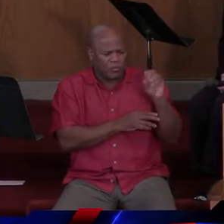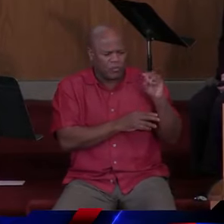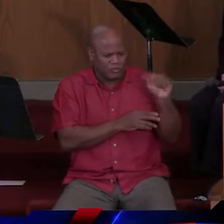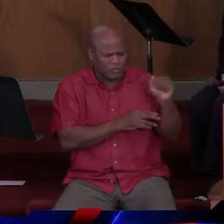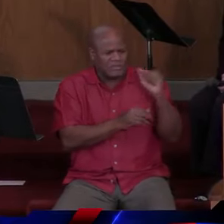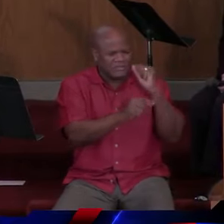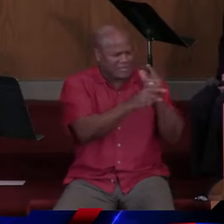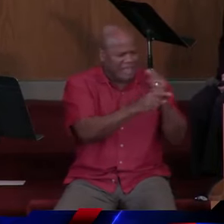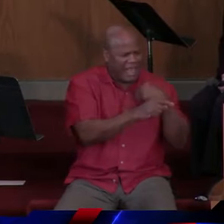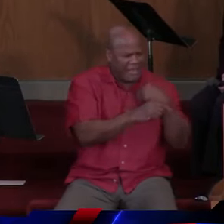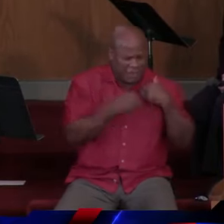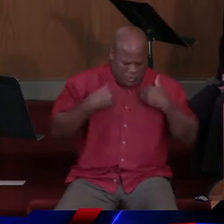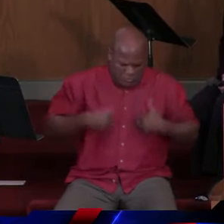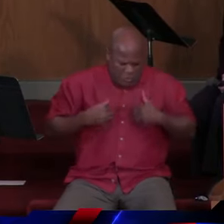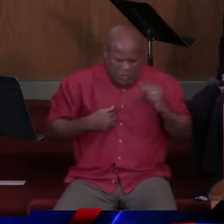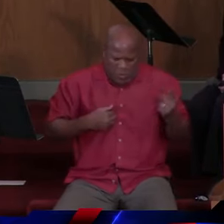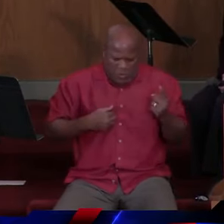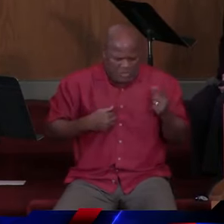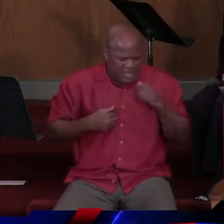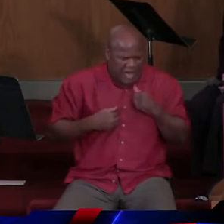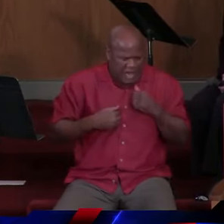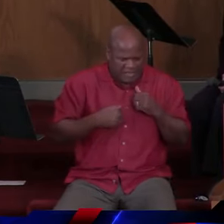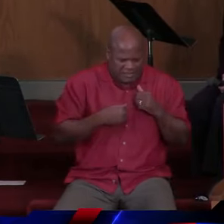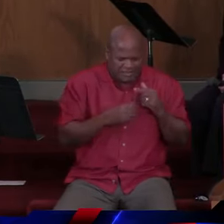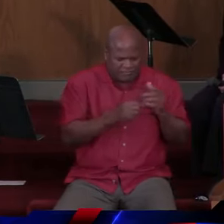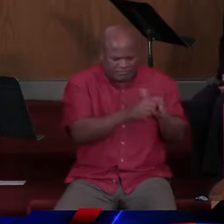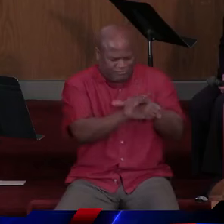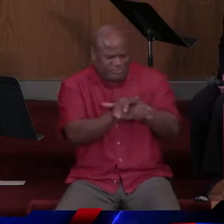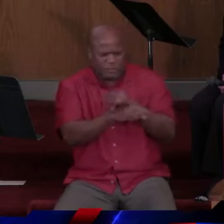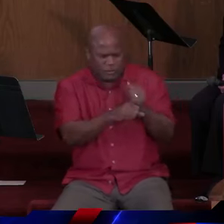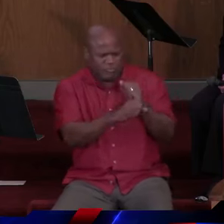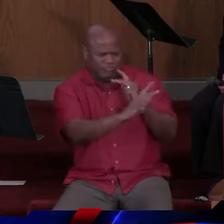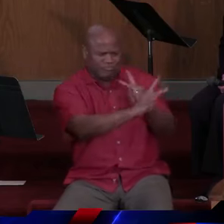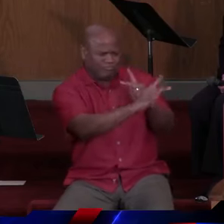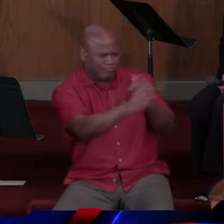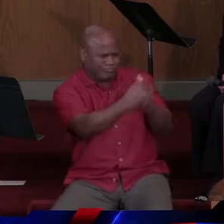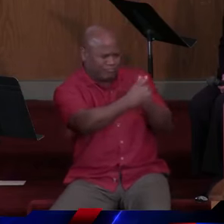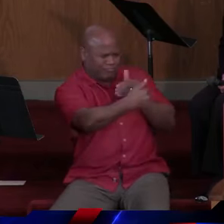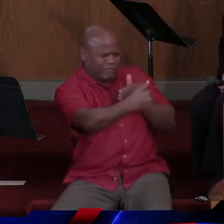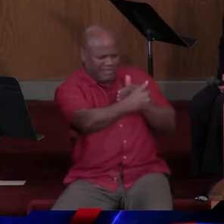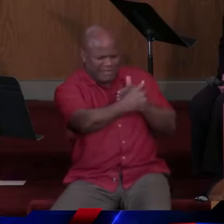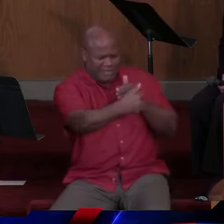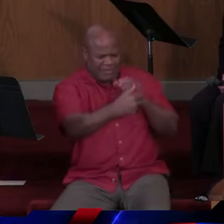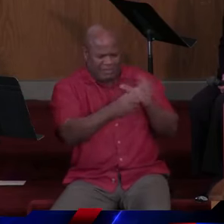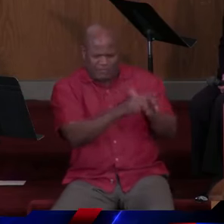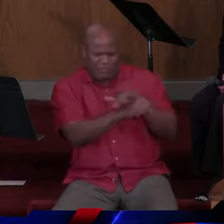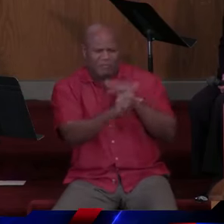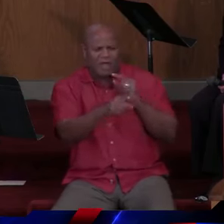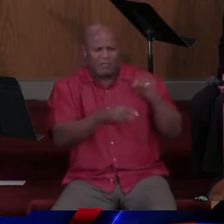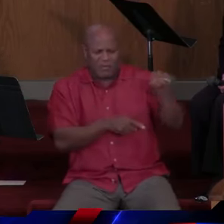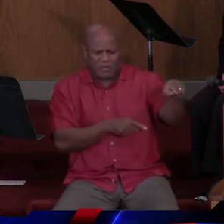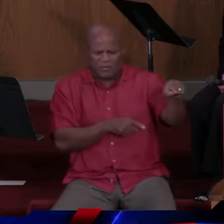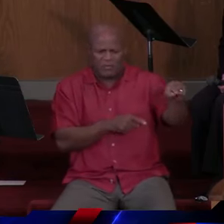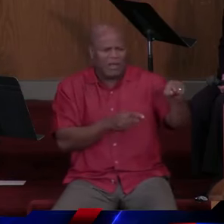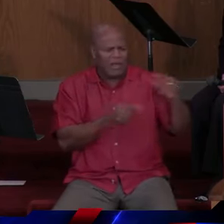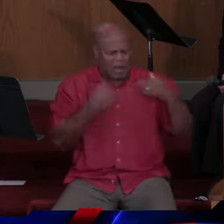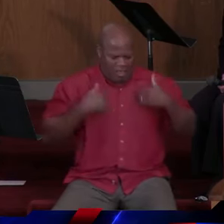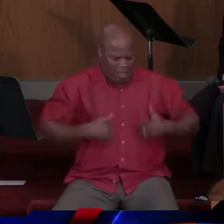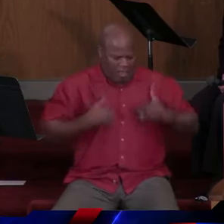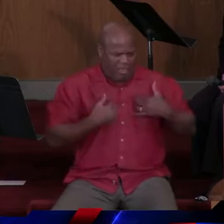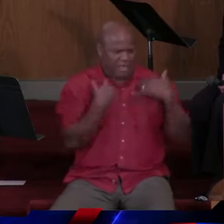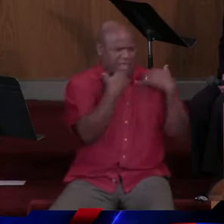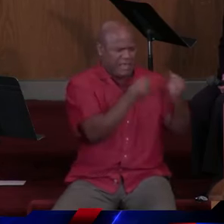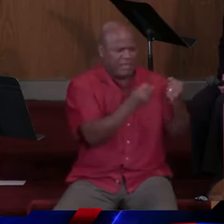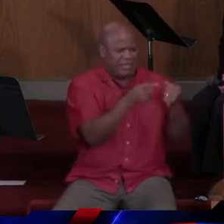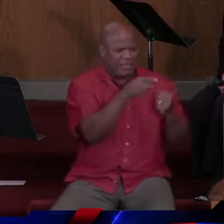is just pneumonia, God, that you have restricted and held back, God, the COVID from her, God. Strengthen, God, heal her lungs, God,